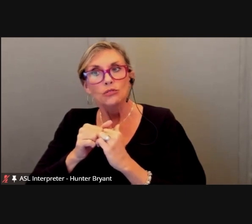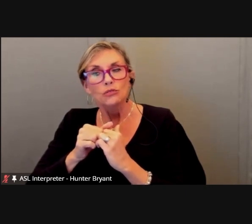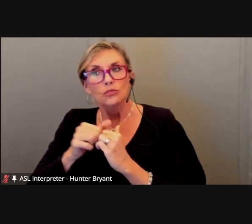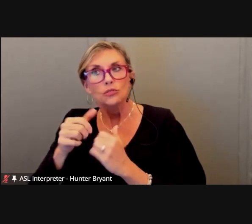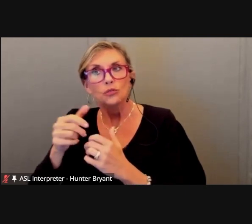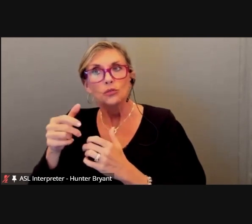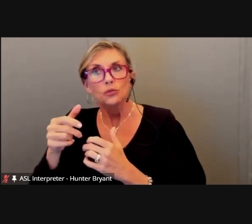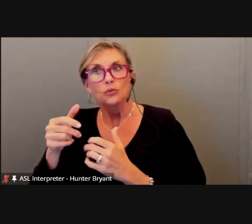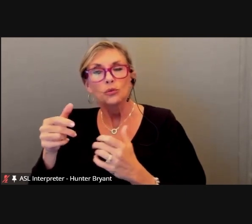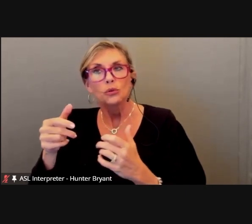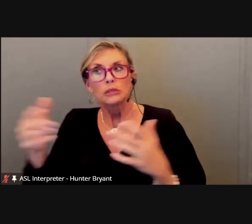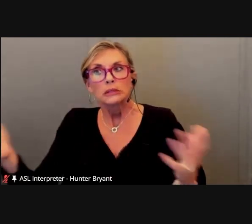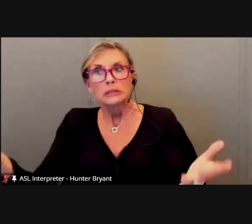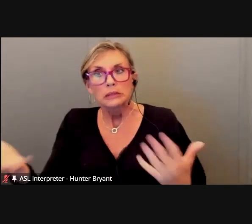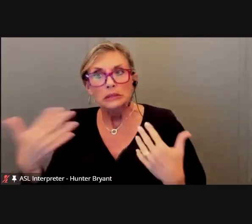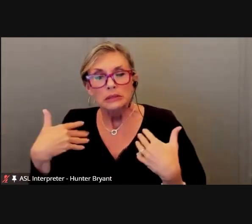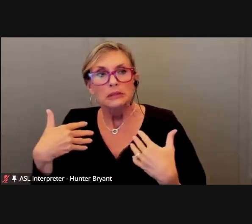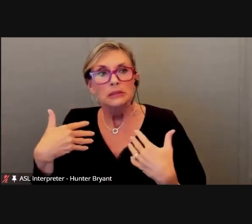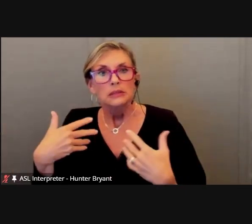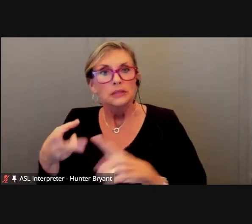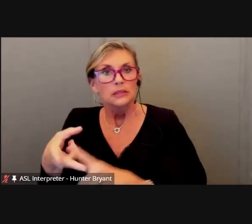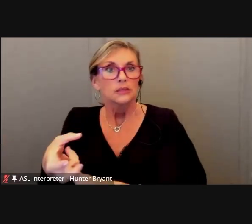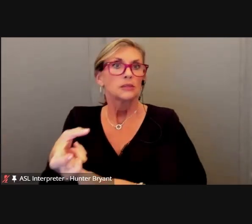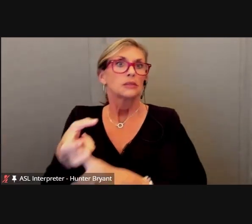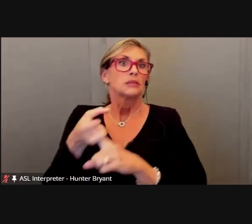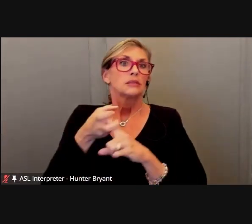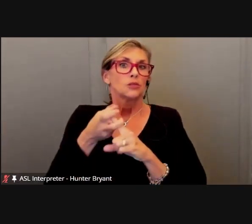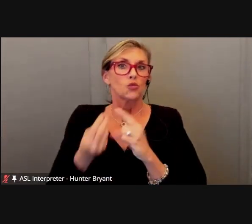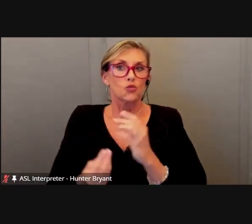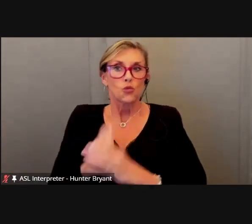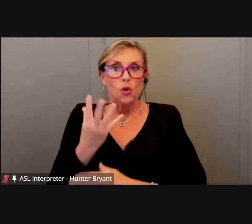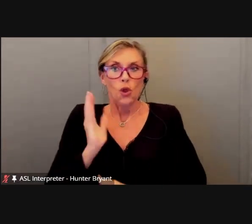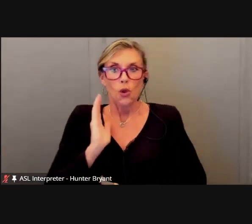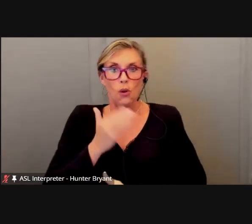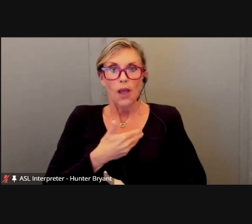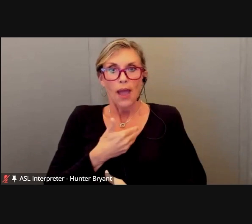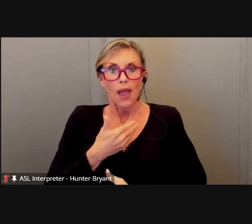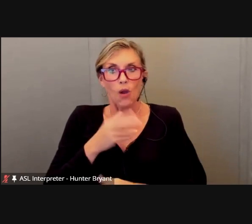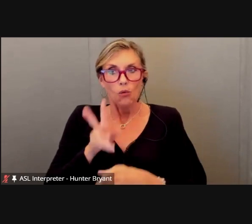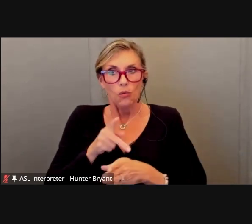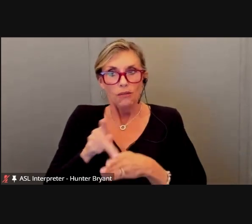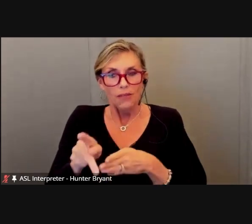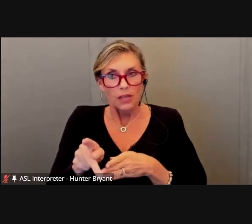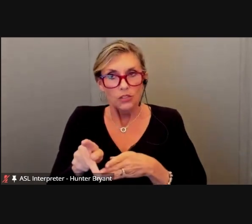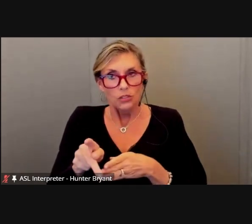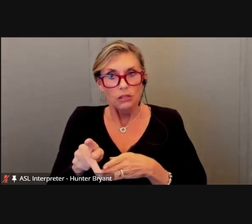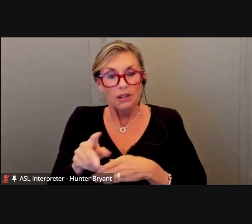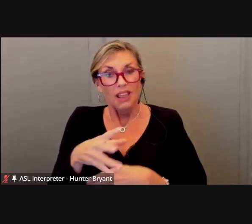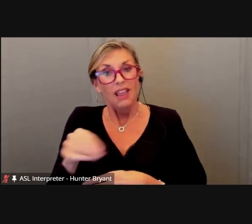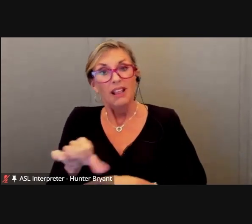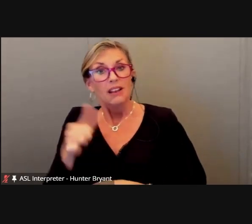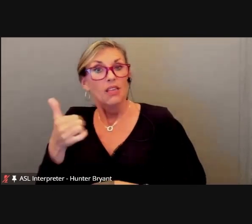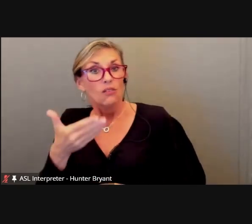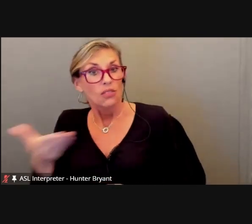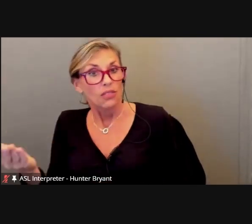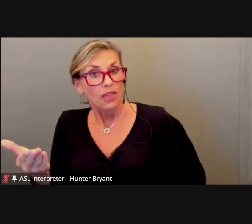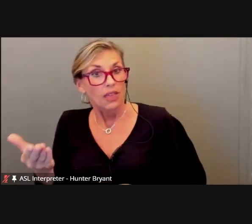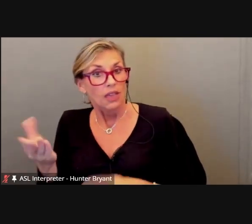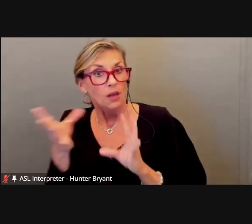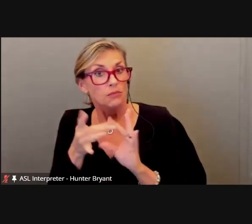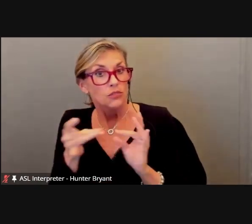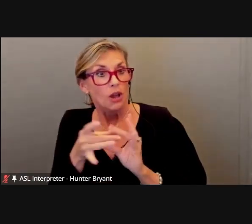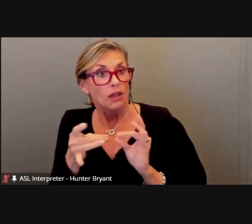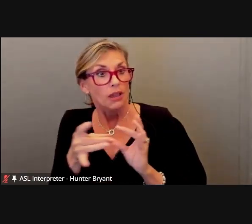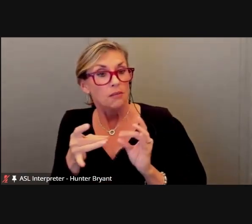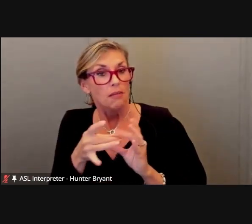and grow our profession. And another thing, I was talking, about these exit interviews,